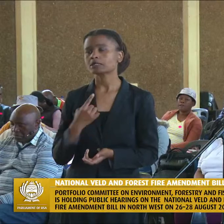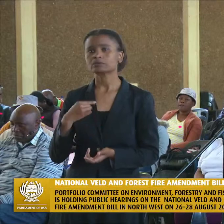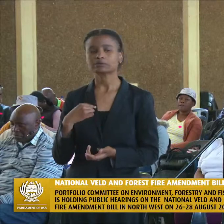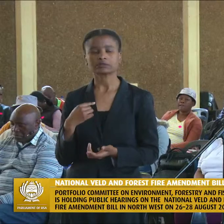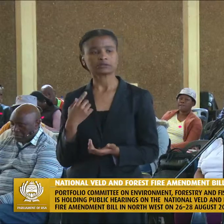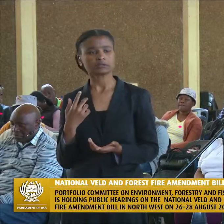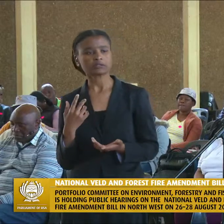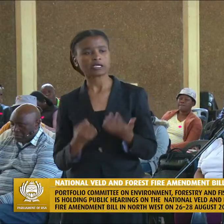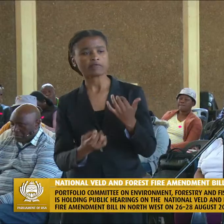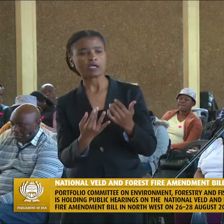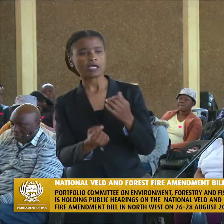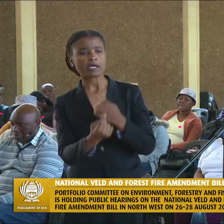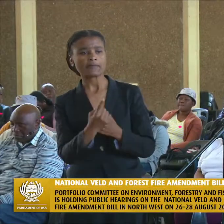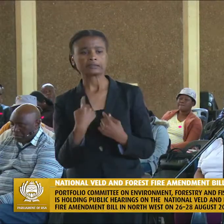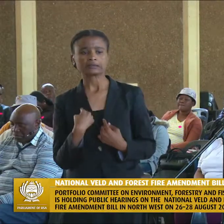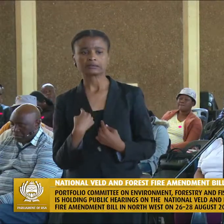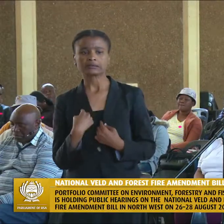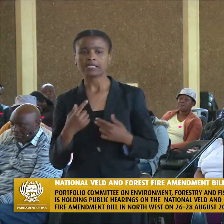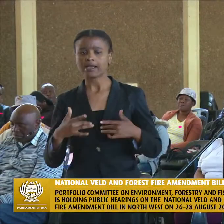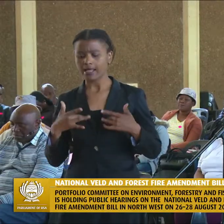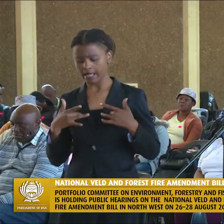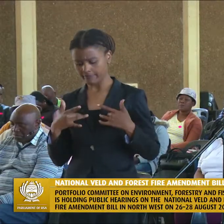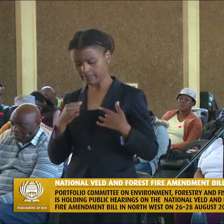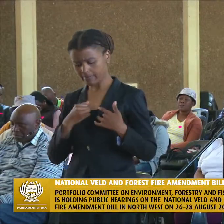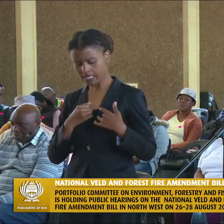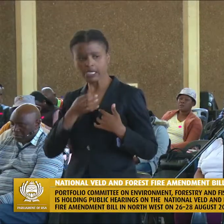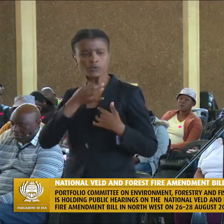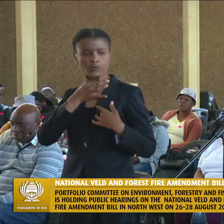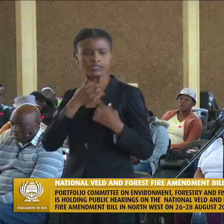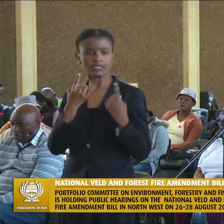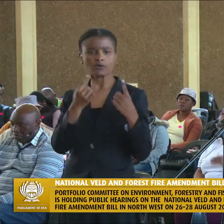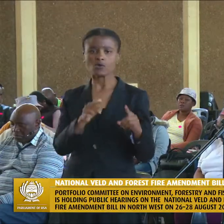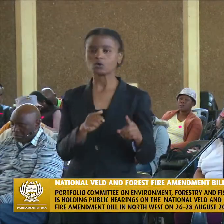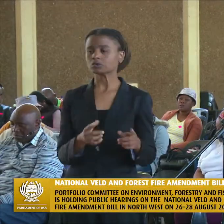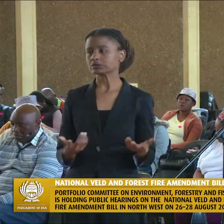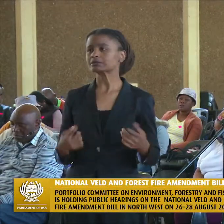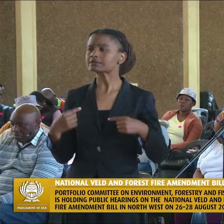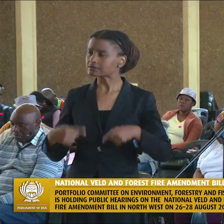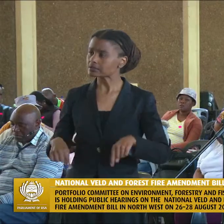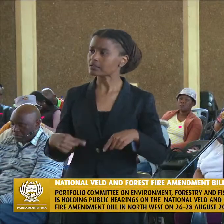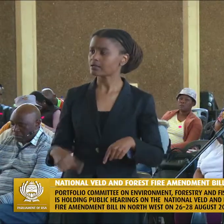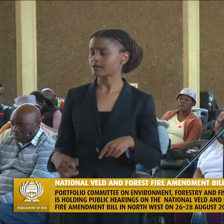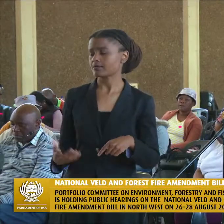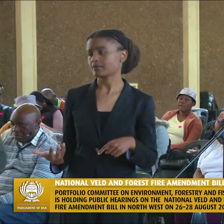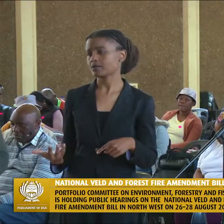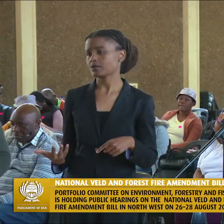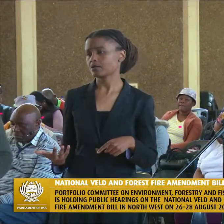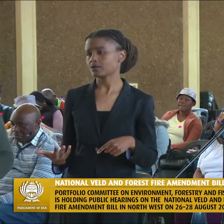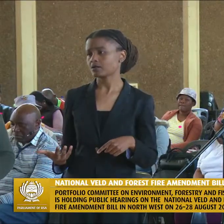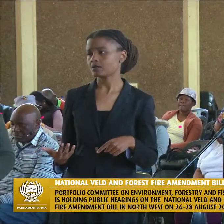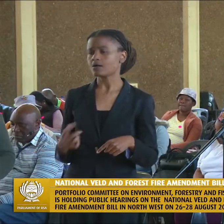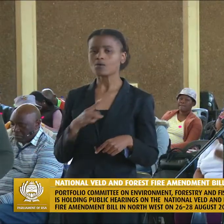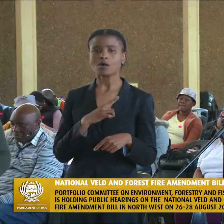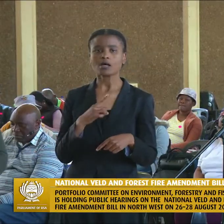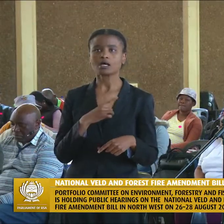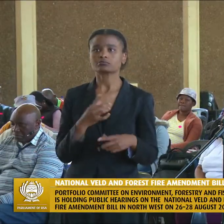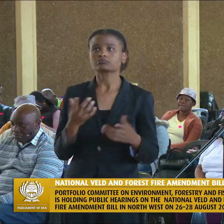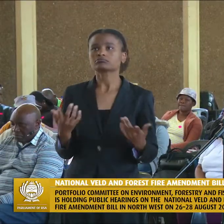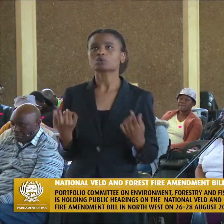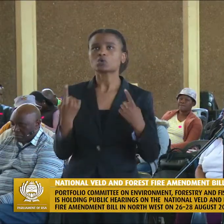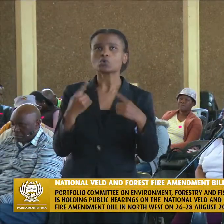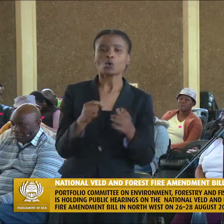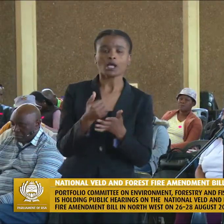so now we can't just risk about our lives when we risk a failure because we risk for nothing